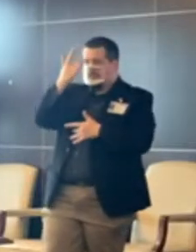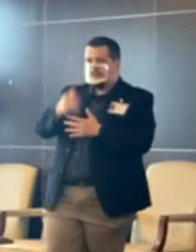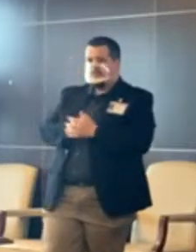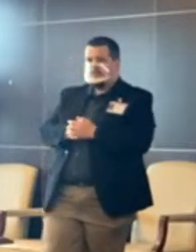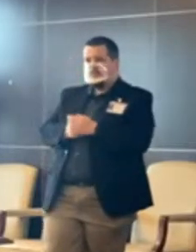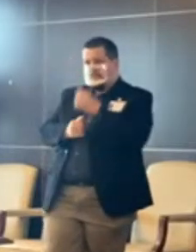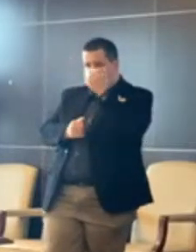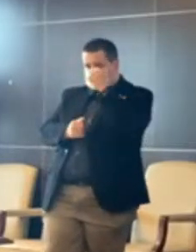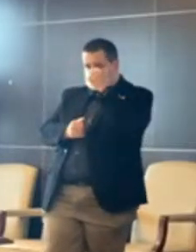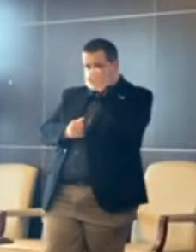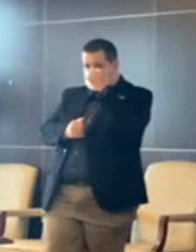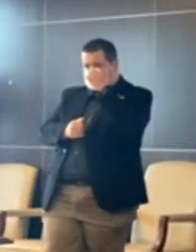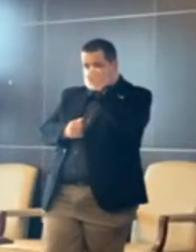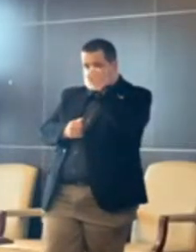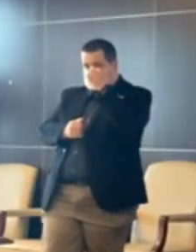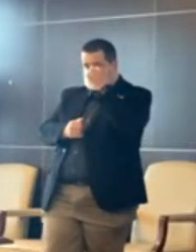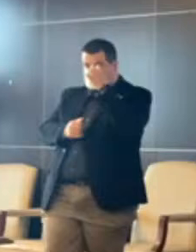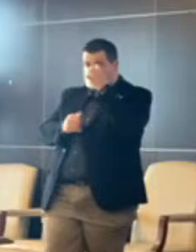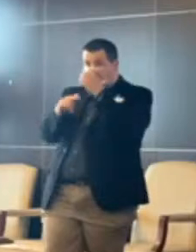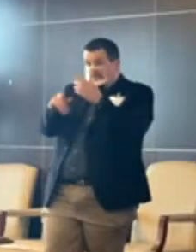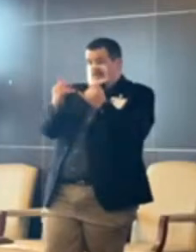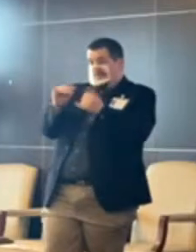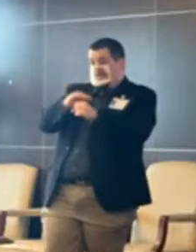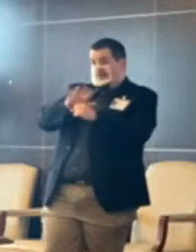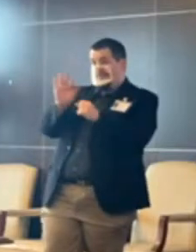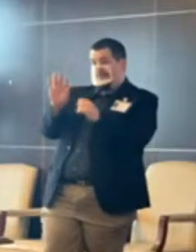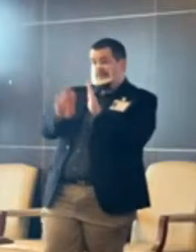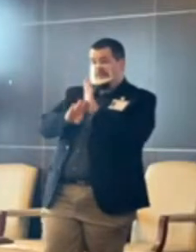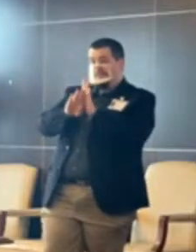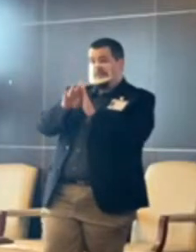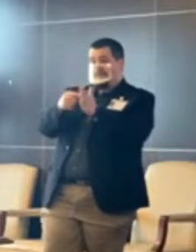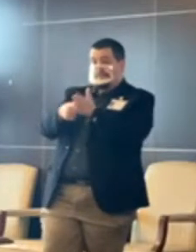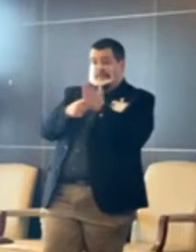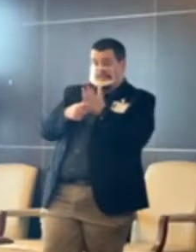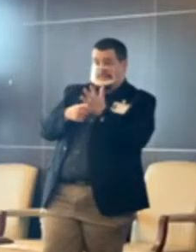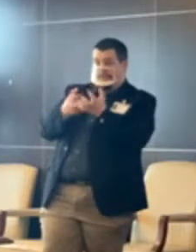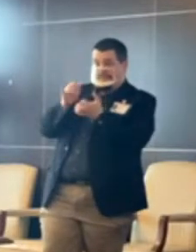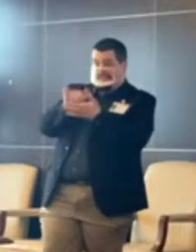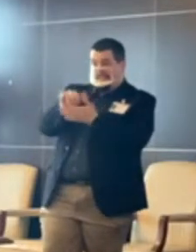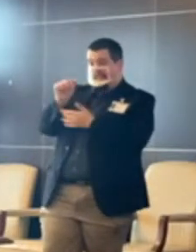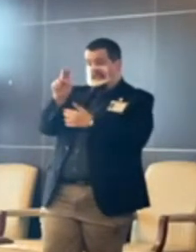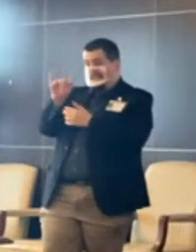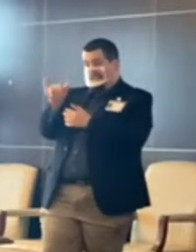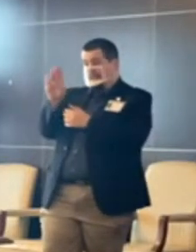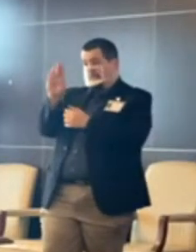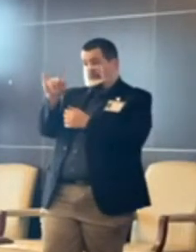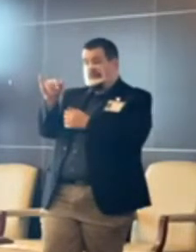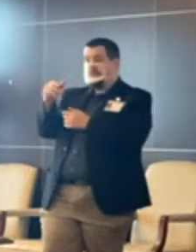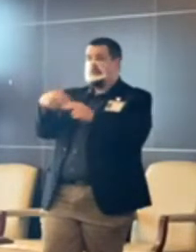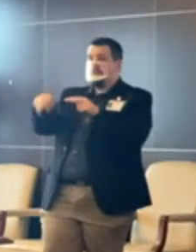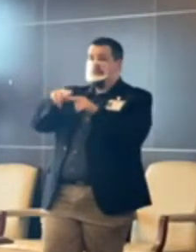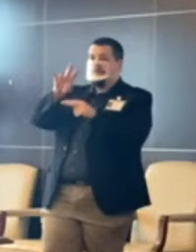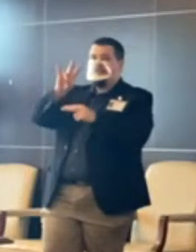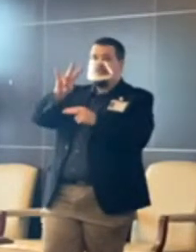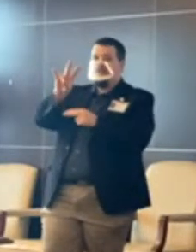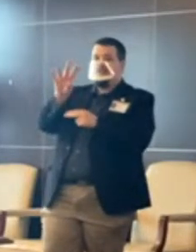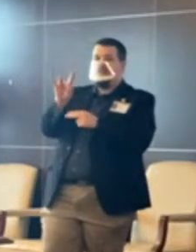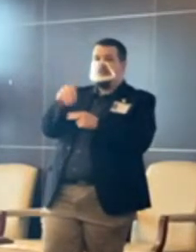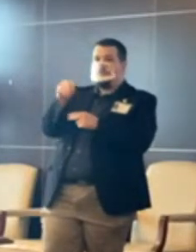As we talked about with this current COVID-19 surge, demand for the antibodies is also increasing. We've had a